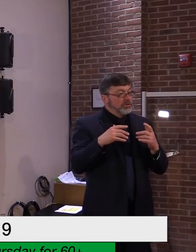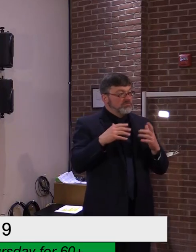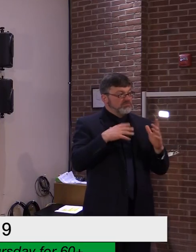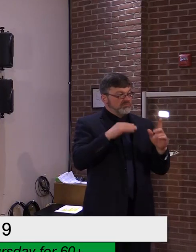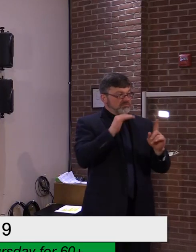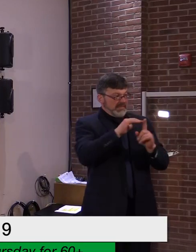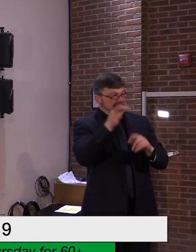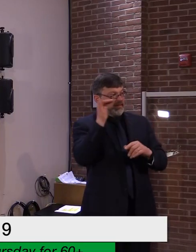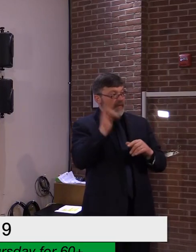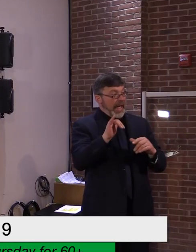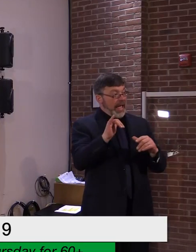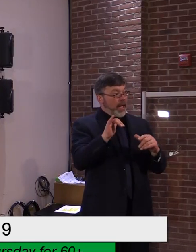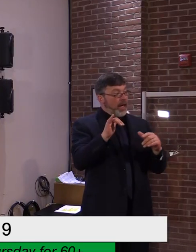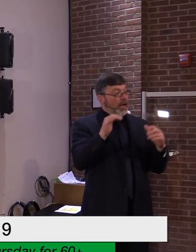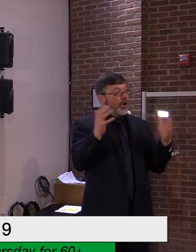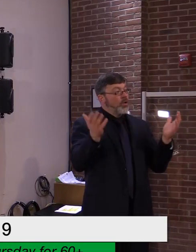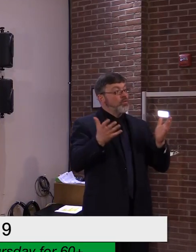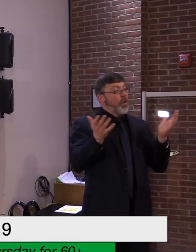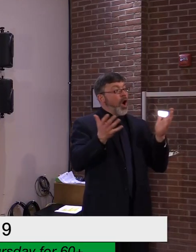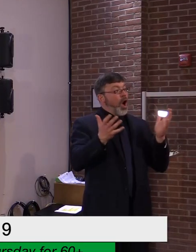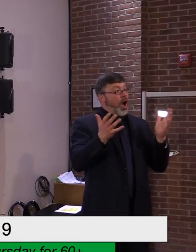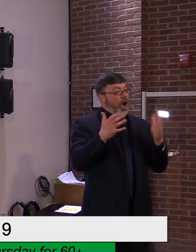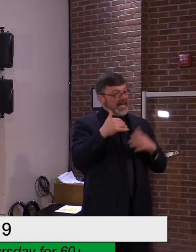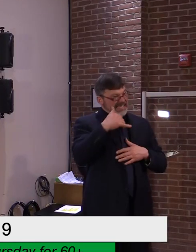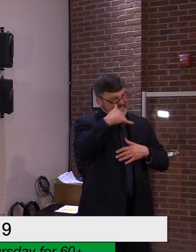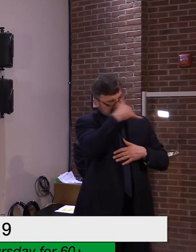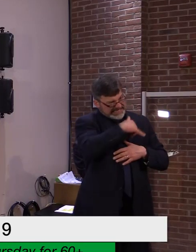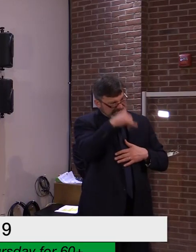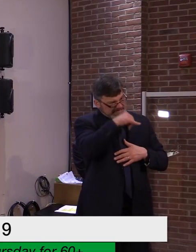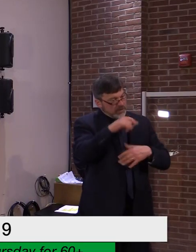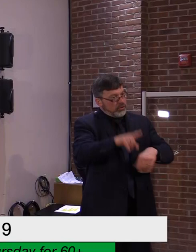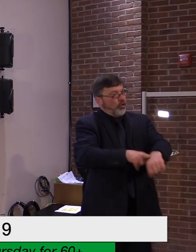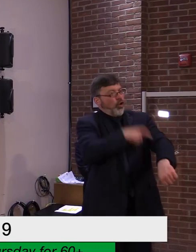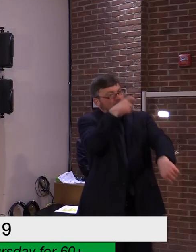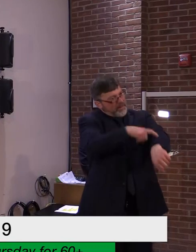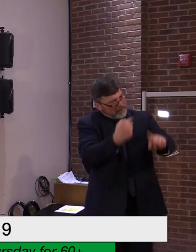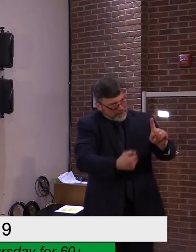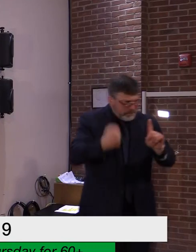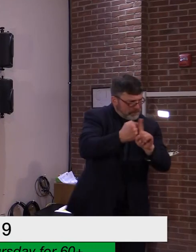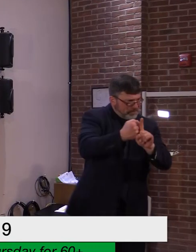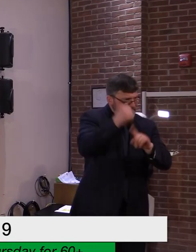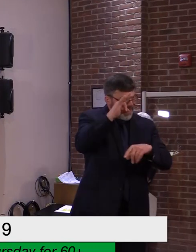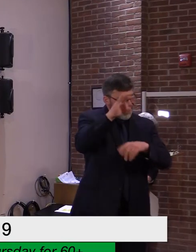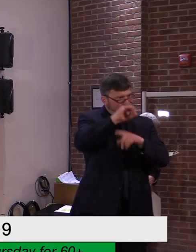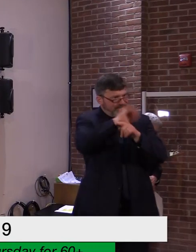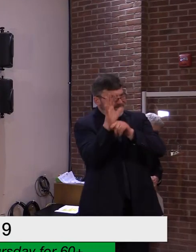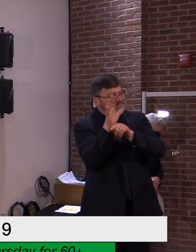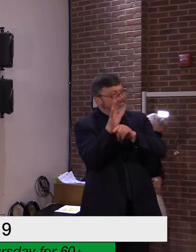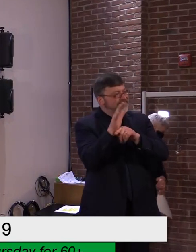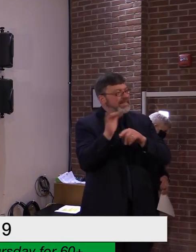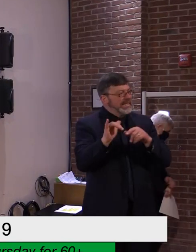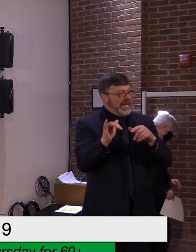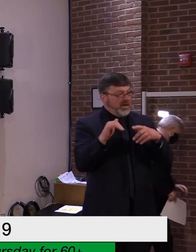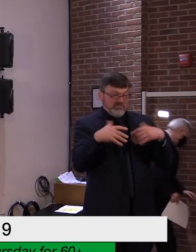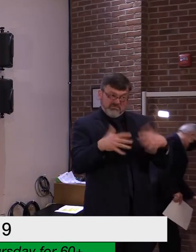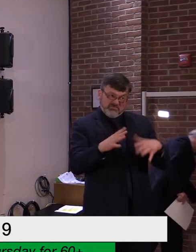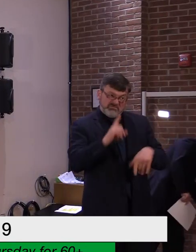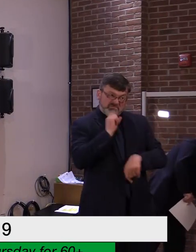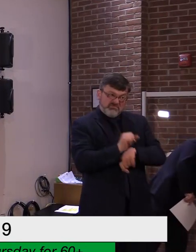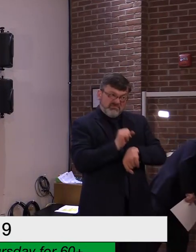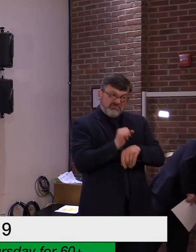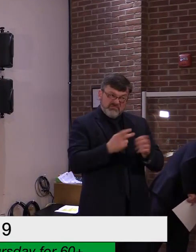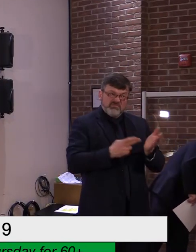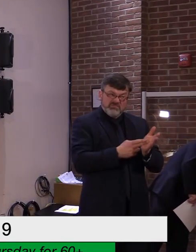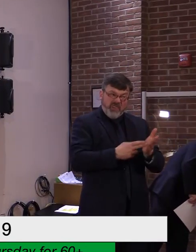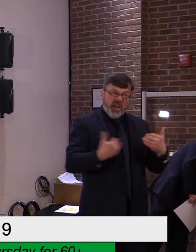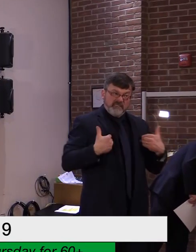concern. The medical community as a whole knows very little about it when you think about it. The fact that we've